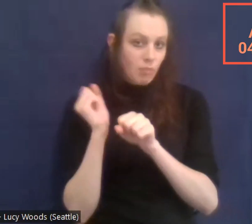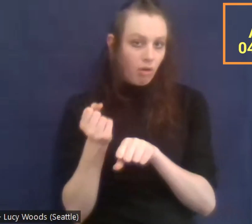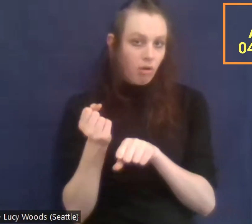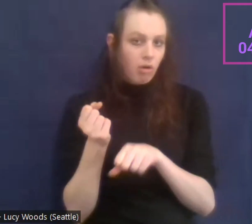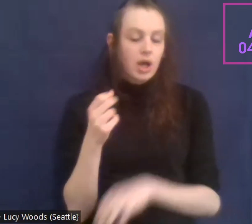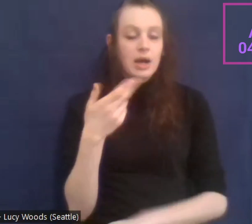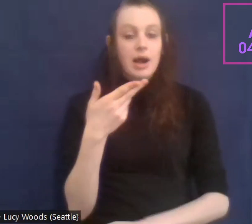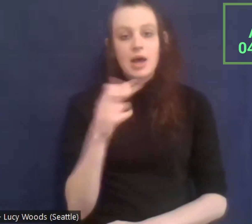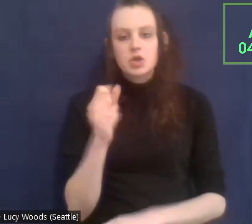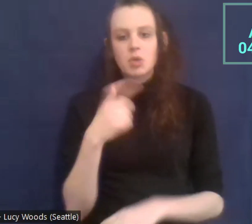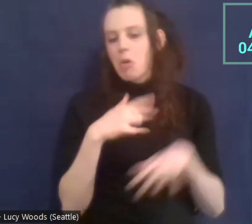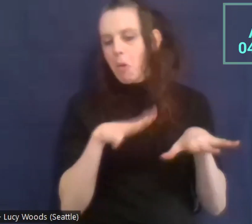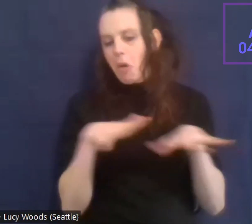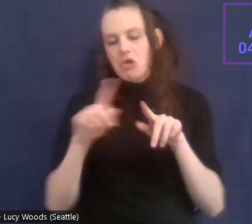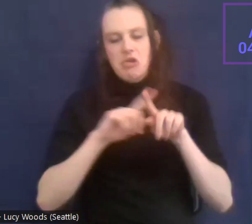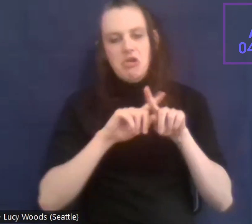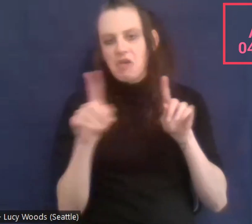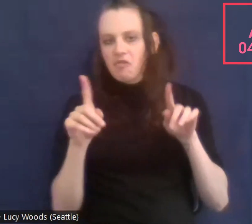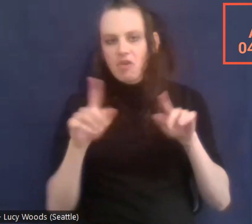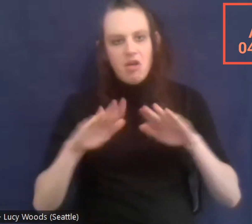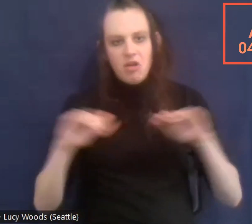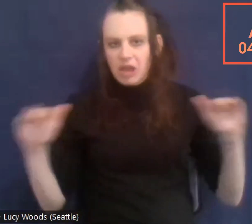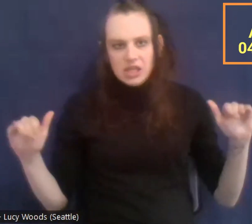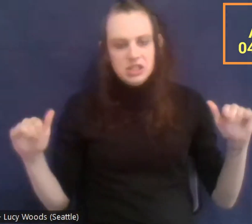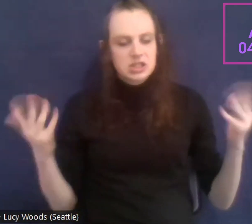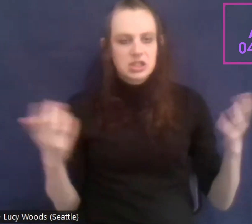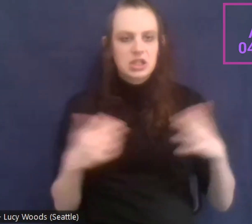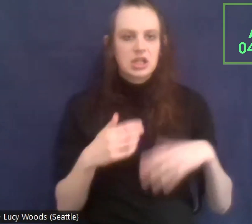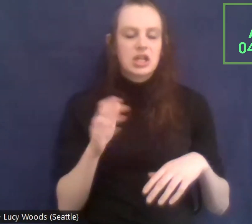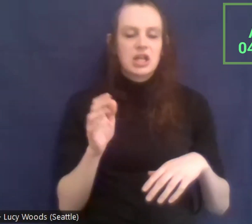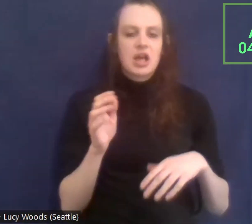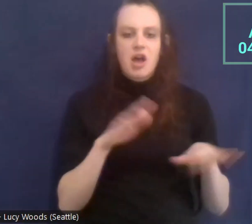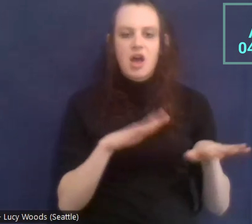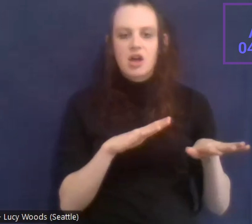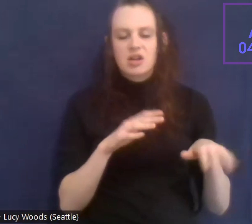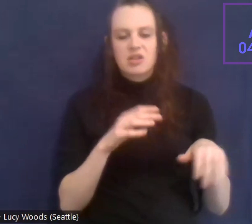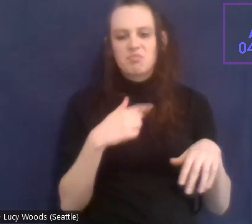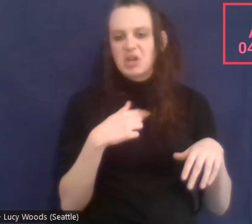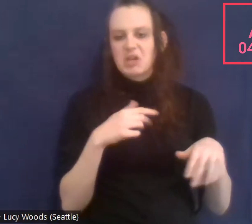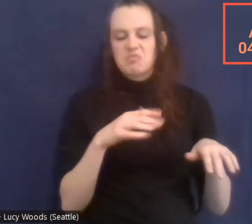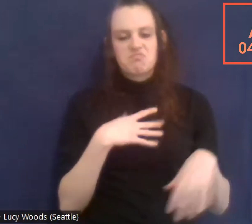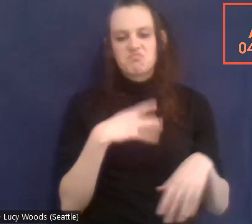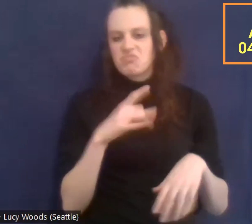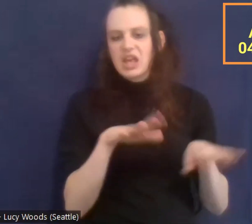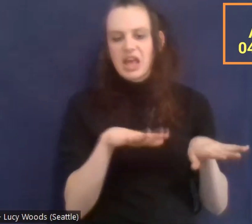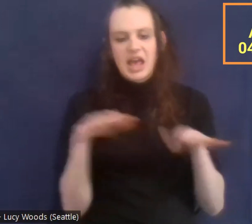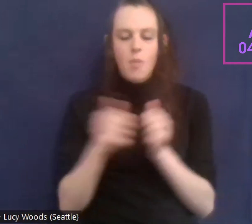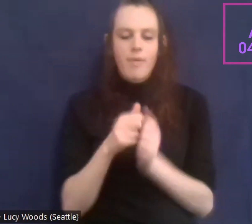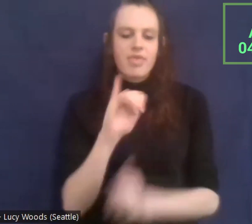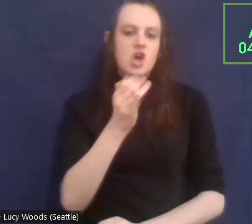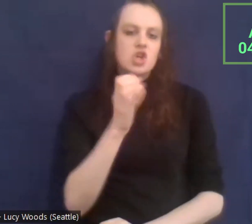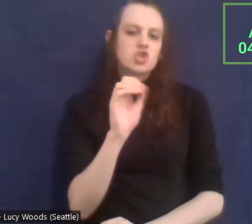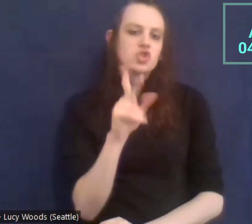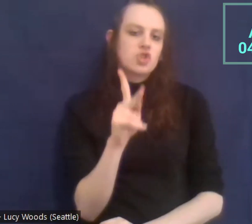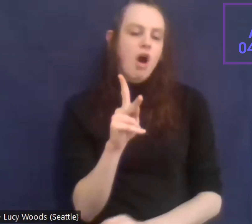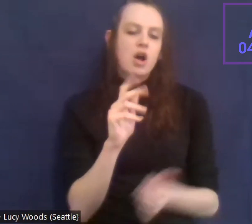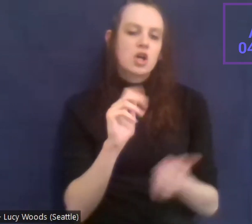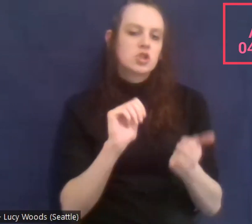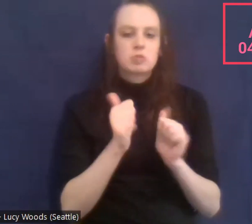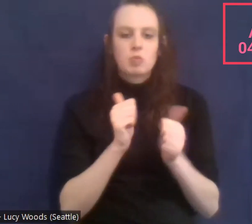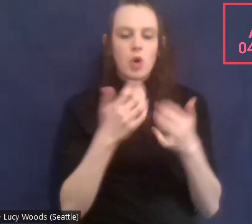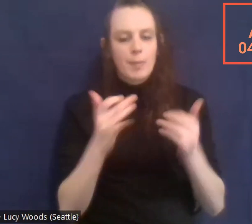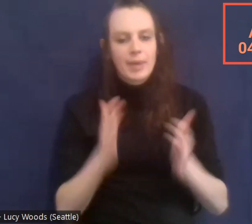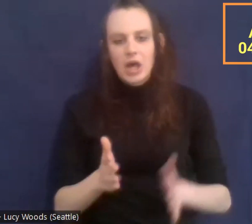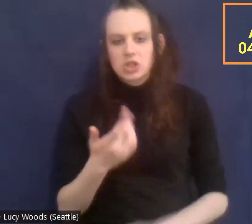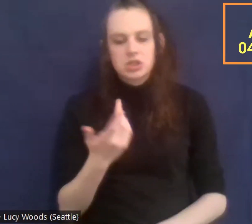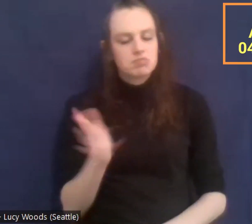different kids, and like the jocks and stuff just weren't my crowd anymore, and you know, I wanted to fit in, and